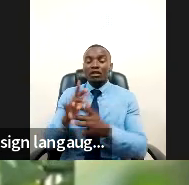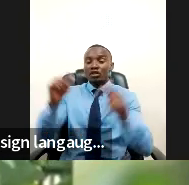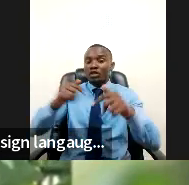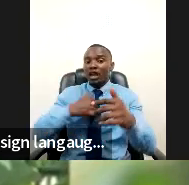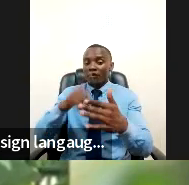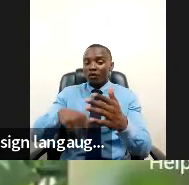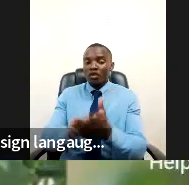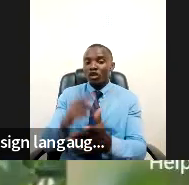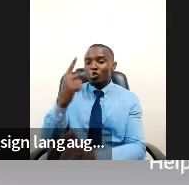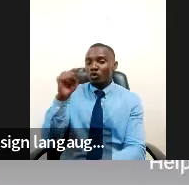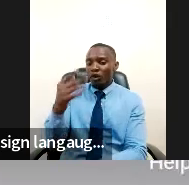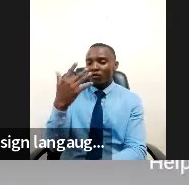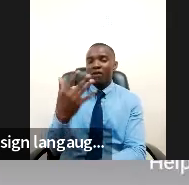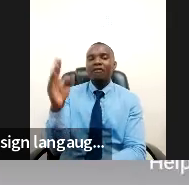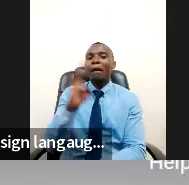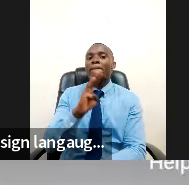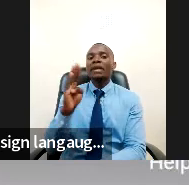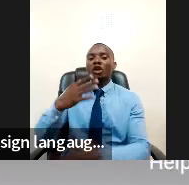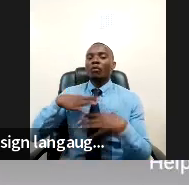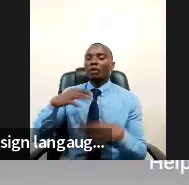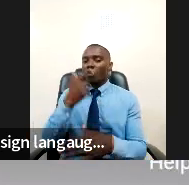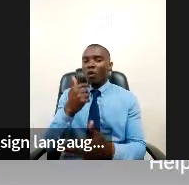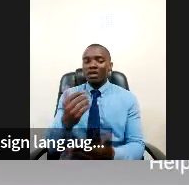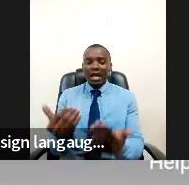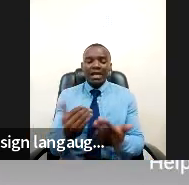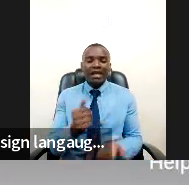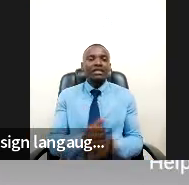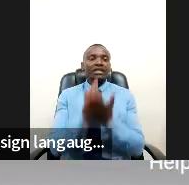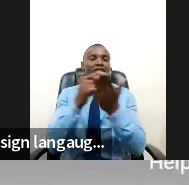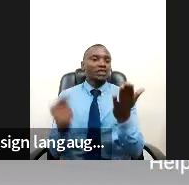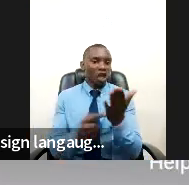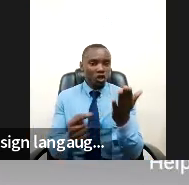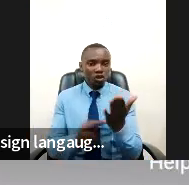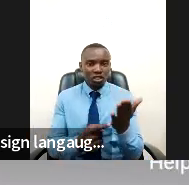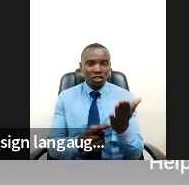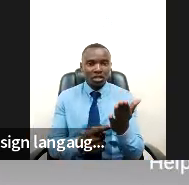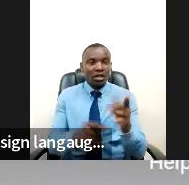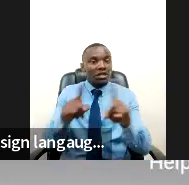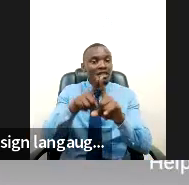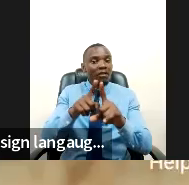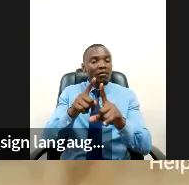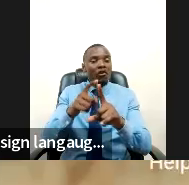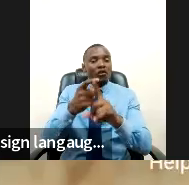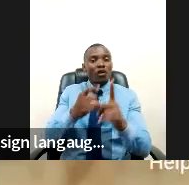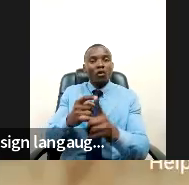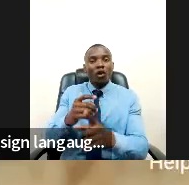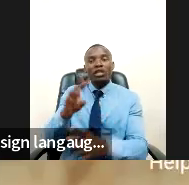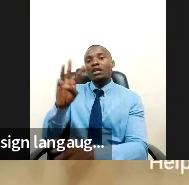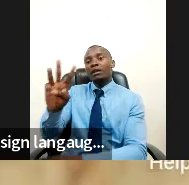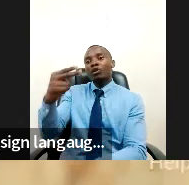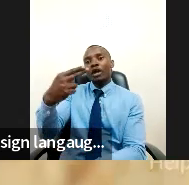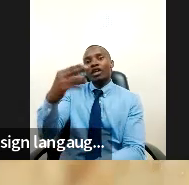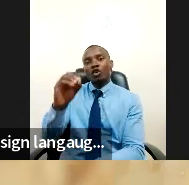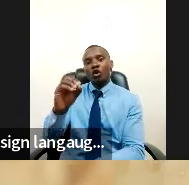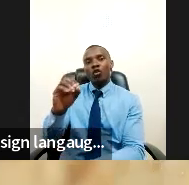billion people that need assistive technology. And according to WHO and UNICEF, this